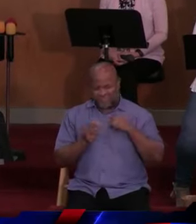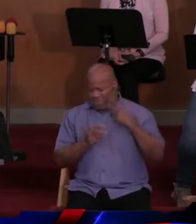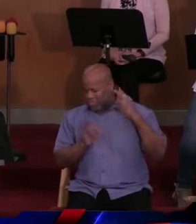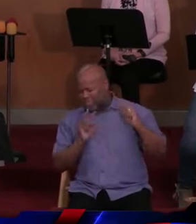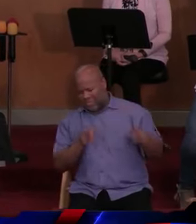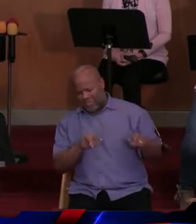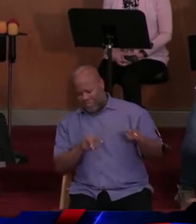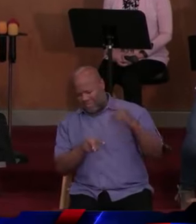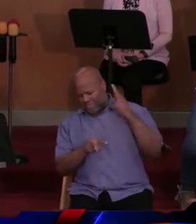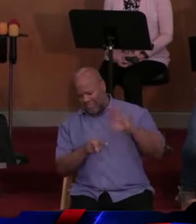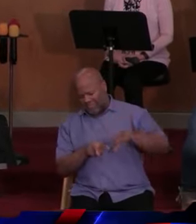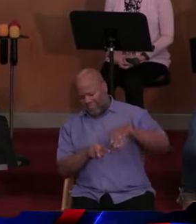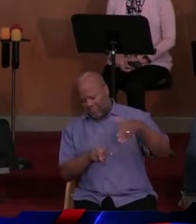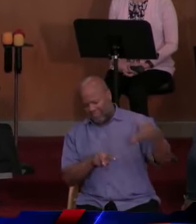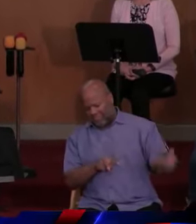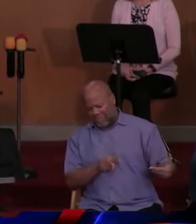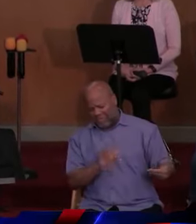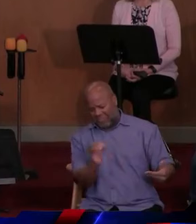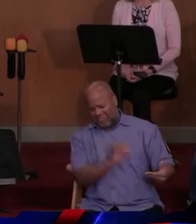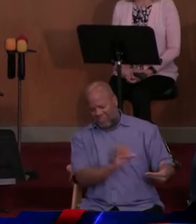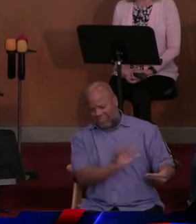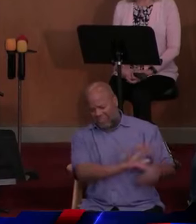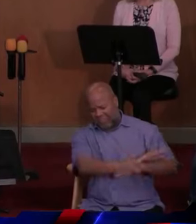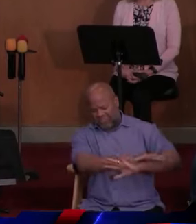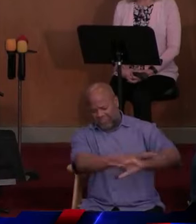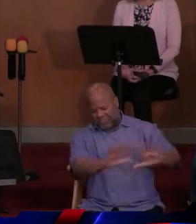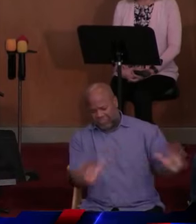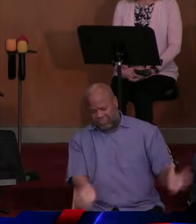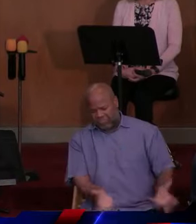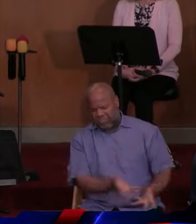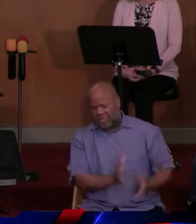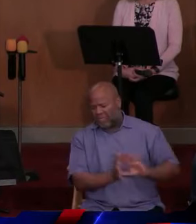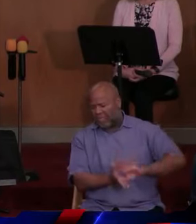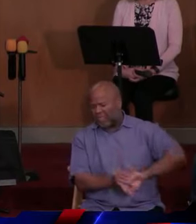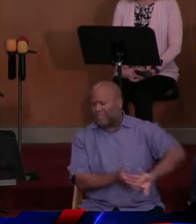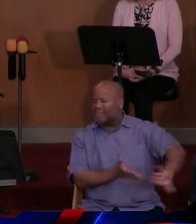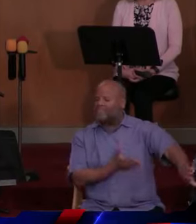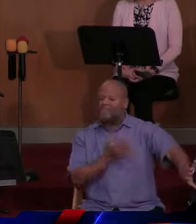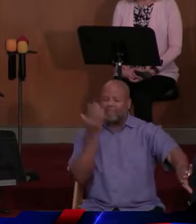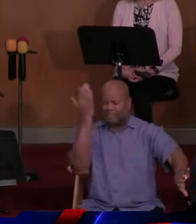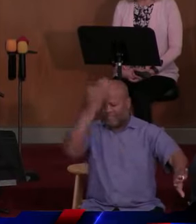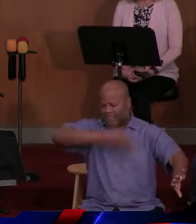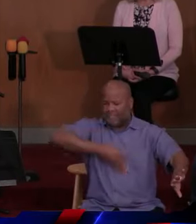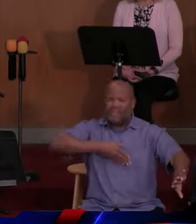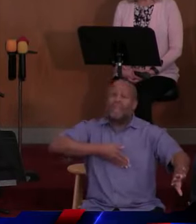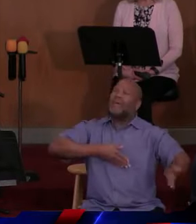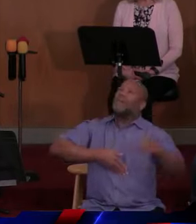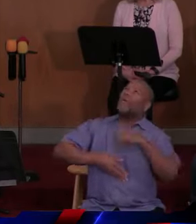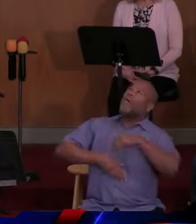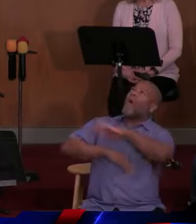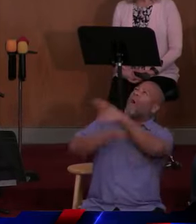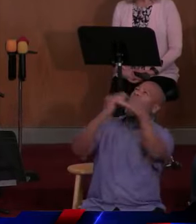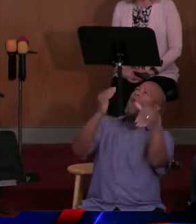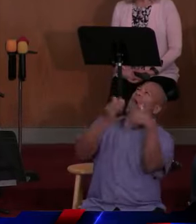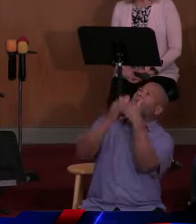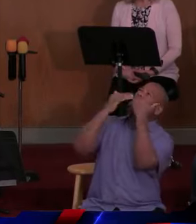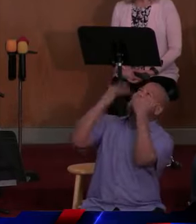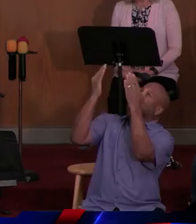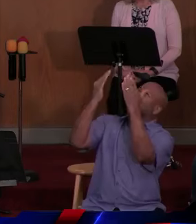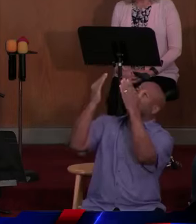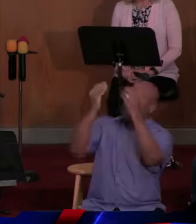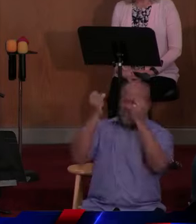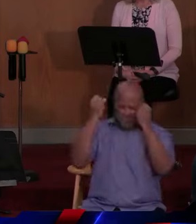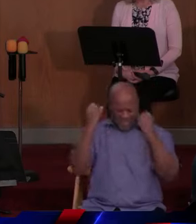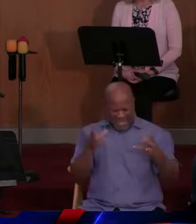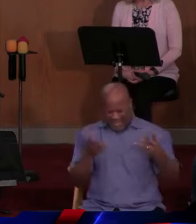who you made Christ, God. Father, we thank you, Lord God, for all things, Lord God. God, we are concerned about many